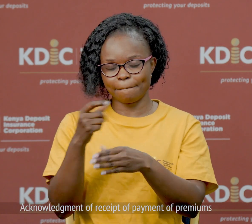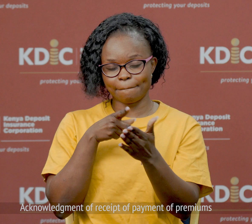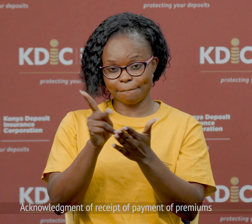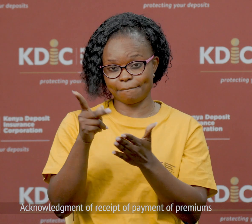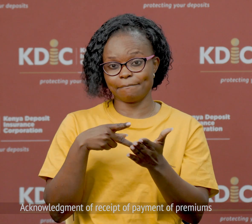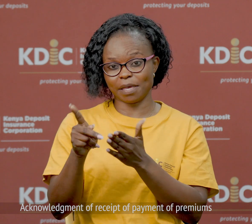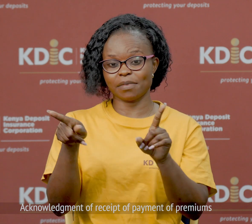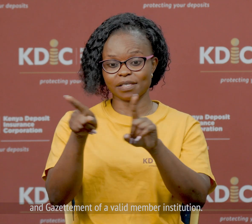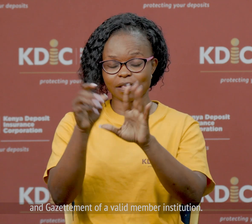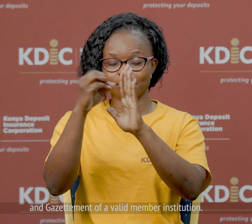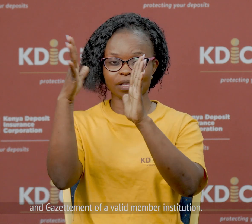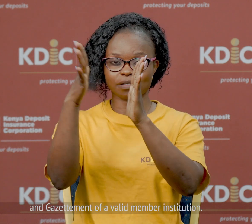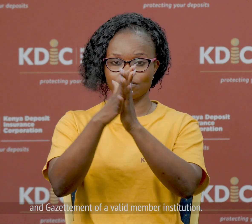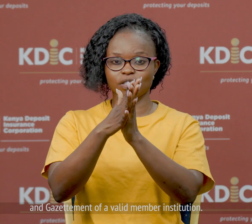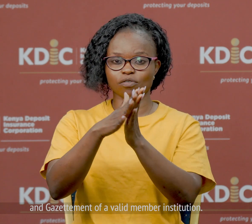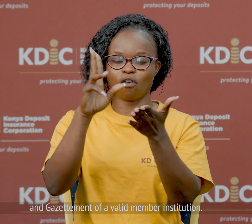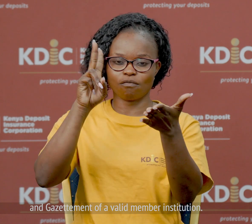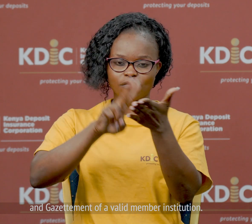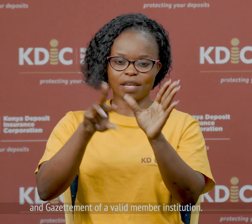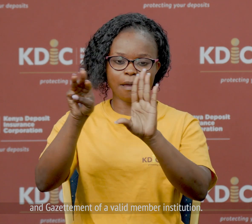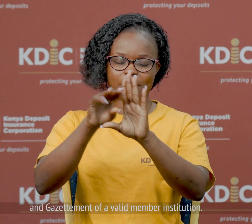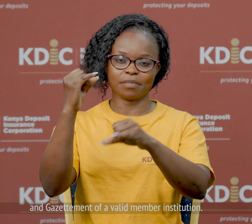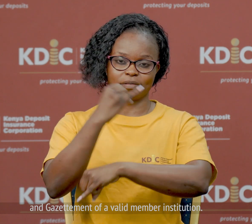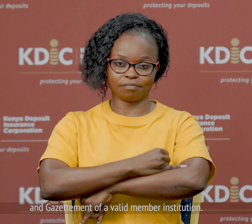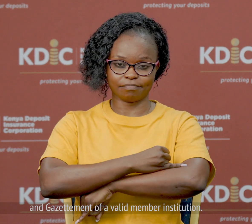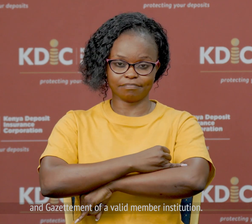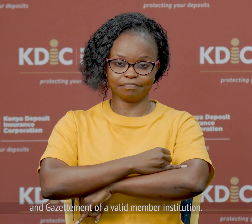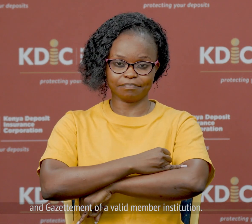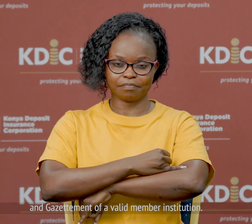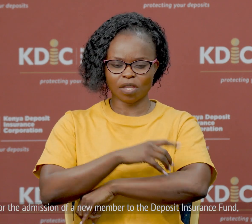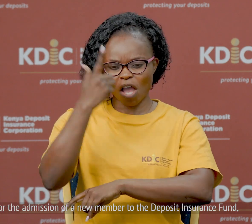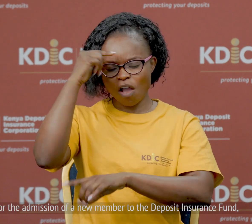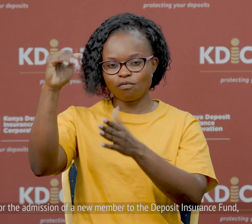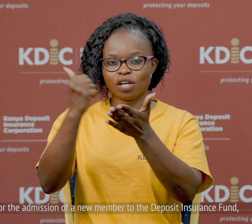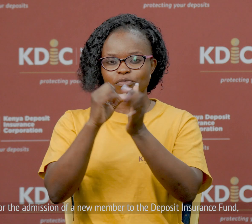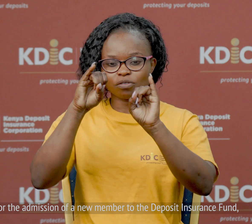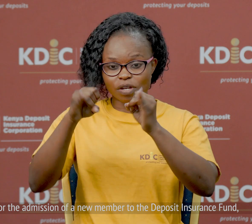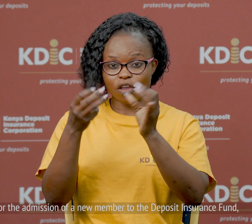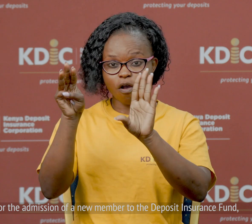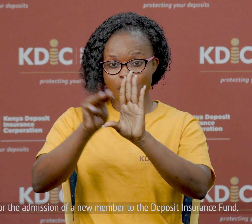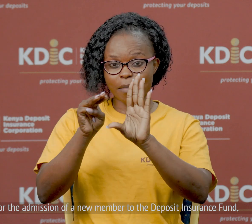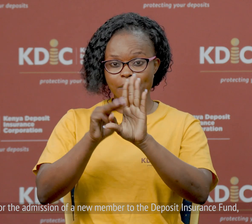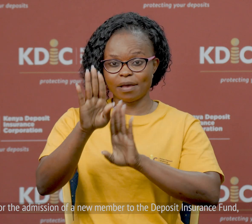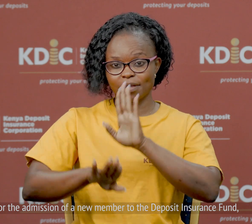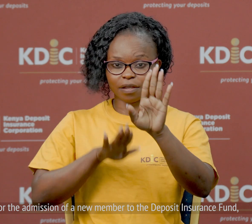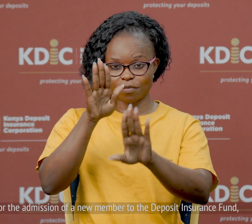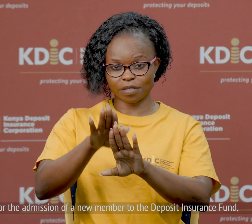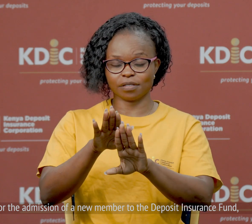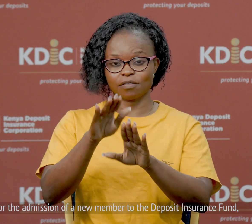of premiums and gazettement of a valid member institution. For the admission of a new member to the Deposit Insurance